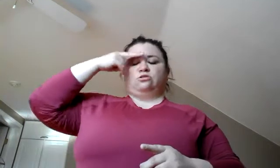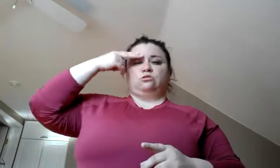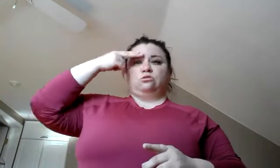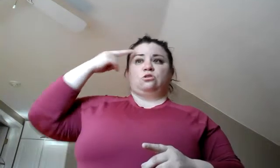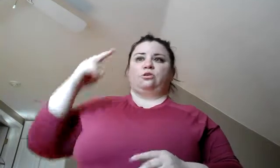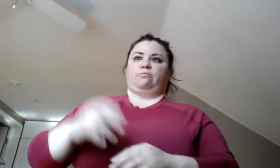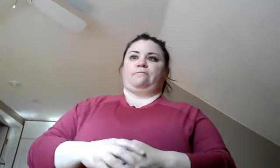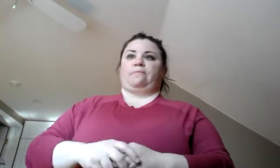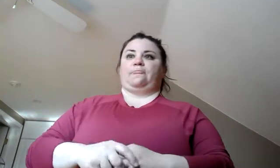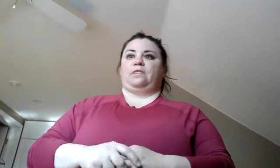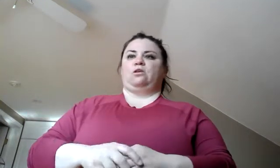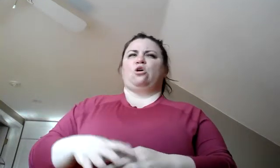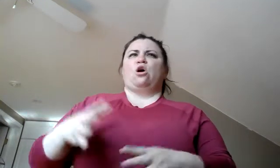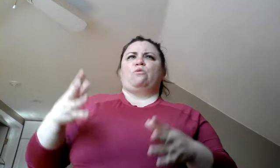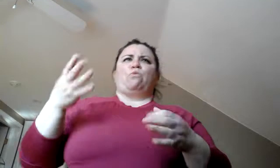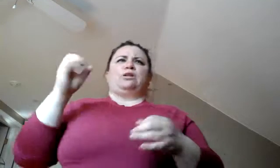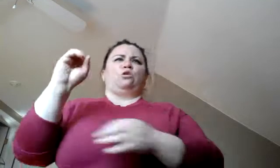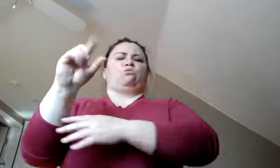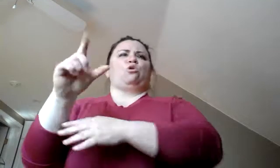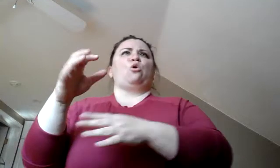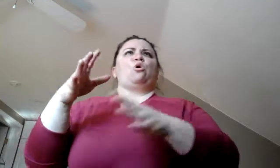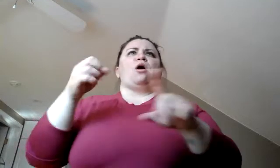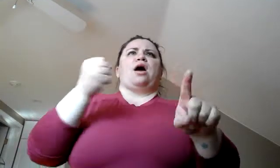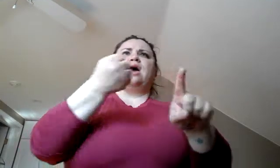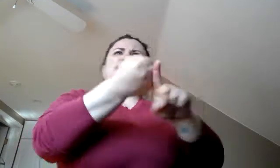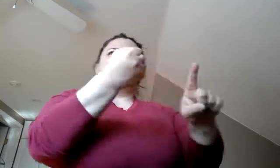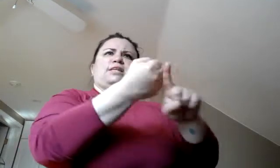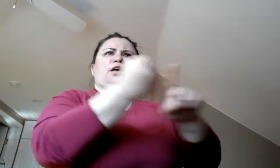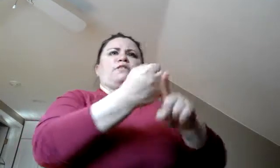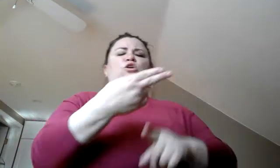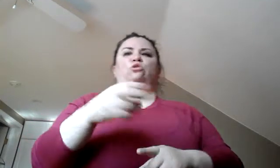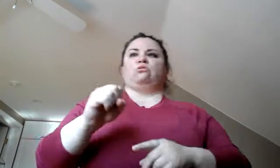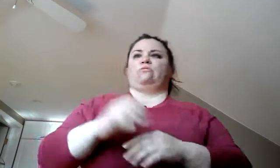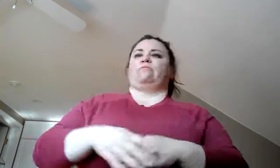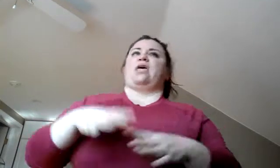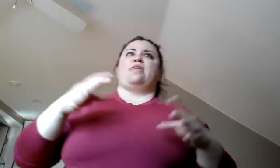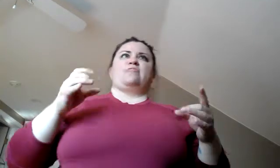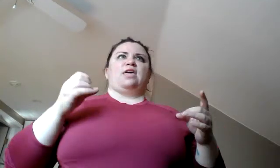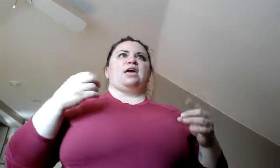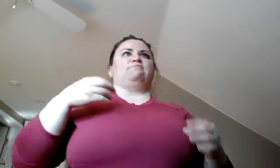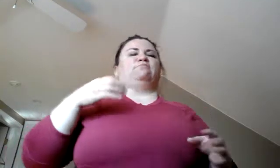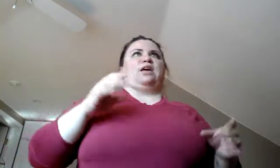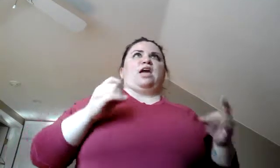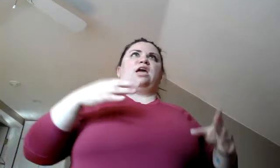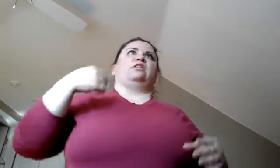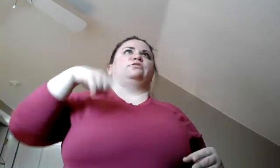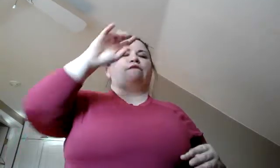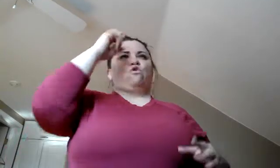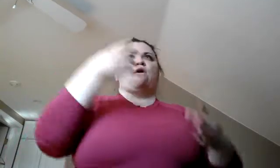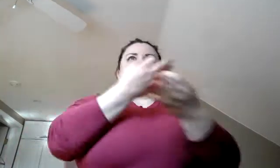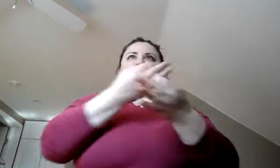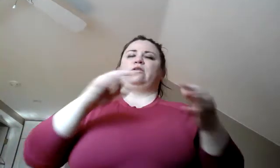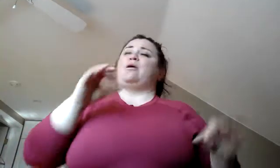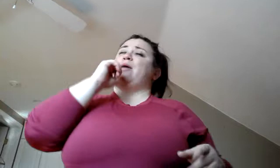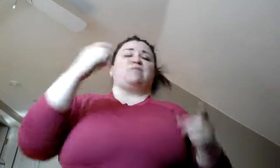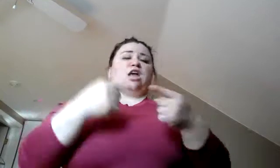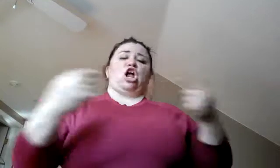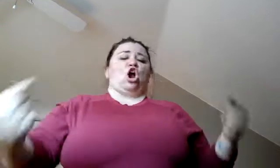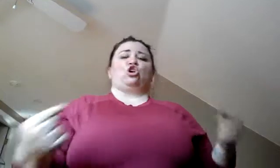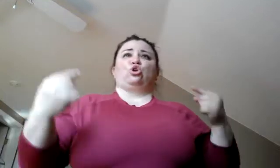United States? And, you've heard the phrase, they hate us for our freedom. And, I'm not arguing with that. I'm not saying